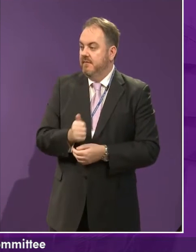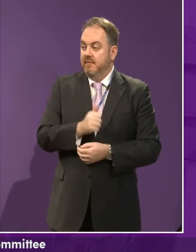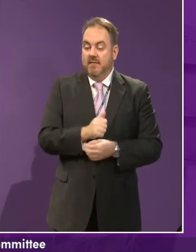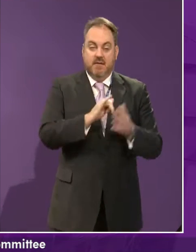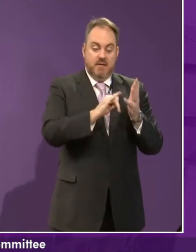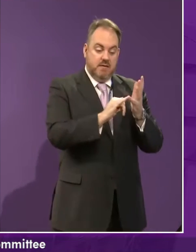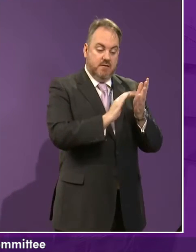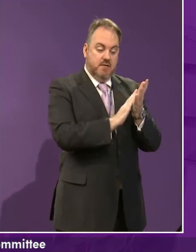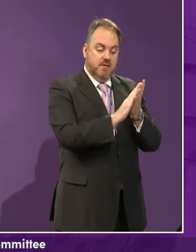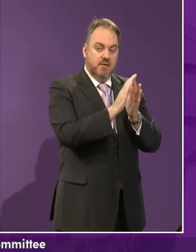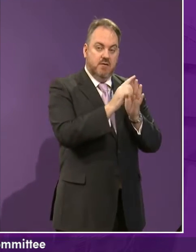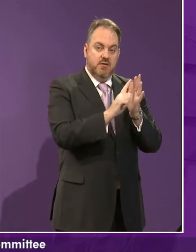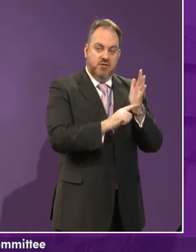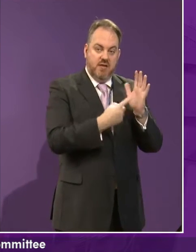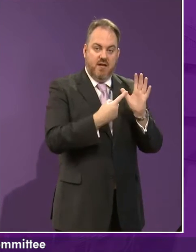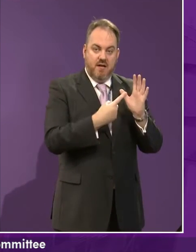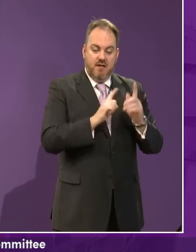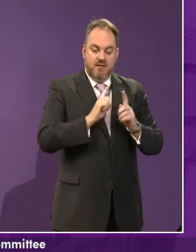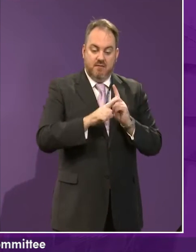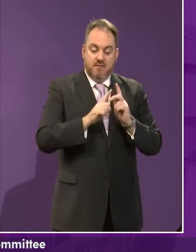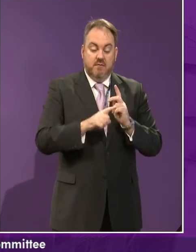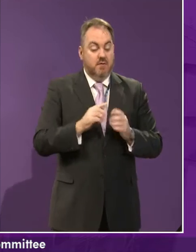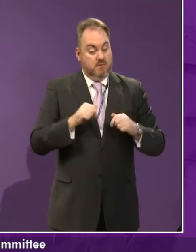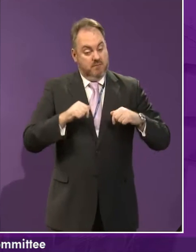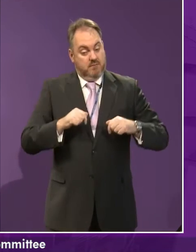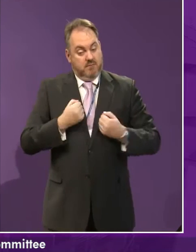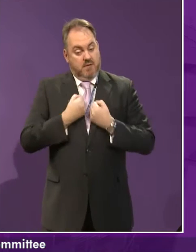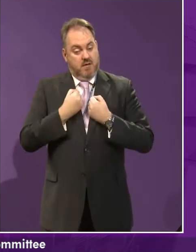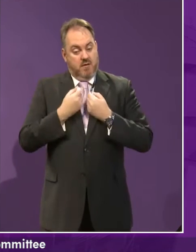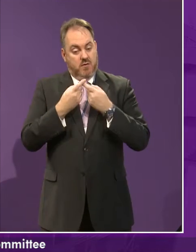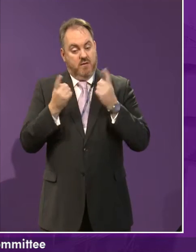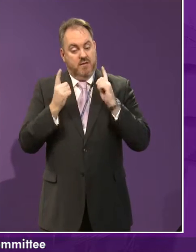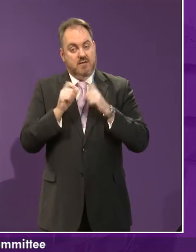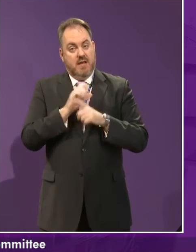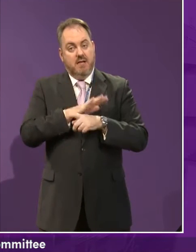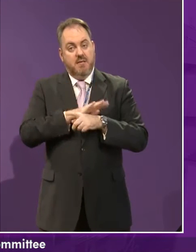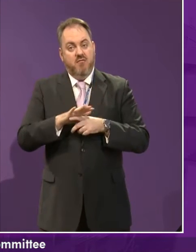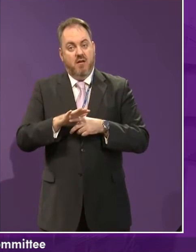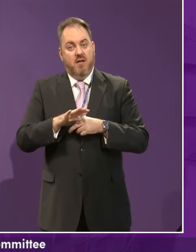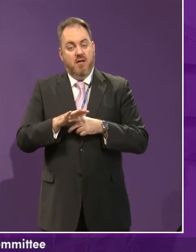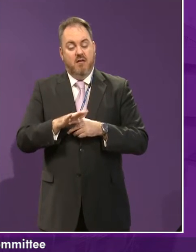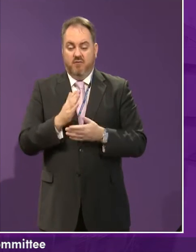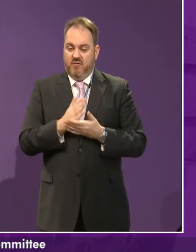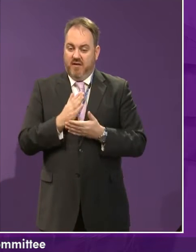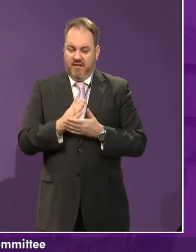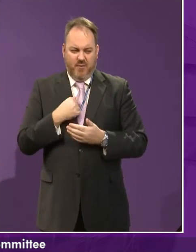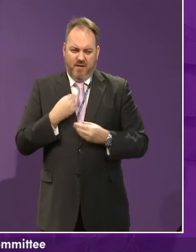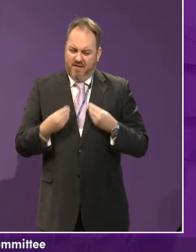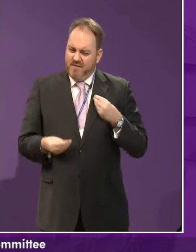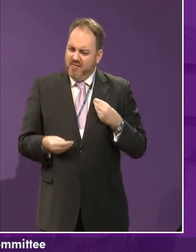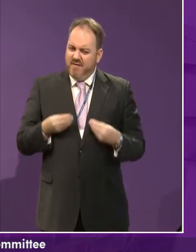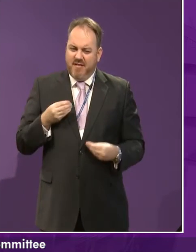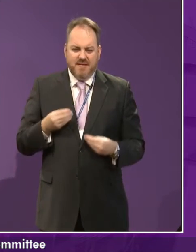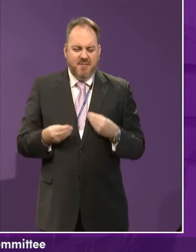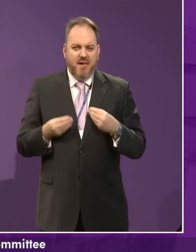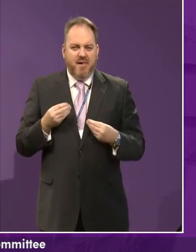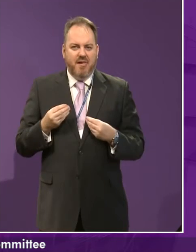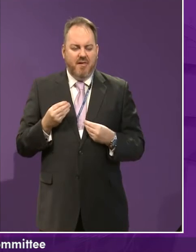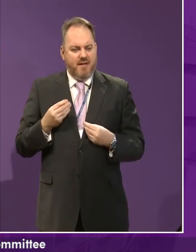Yes, at the University of Edinburgh there are a number of imaginative and flexible approaches which have been implemented